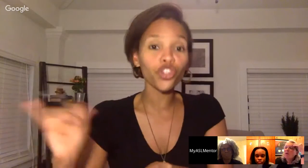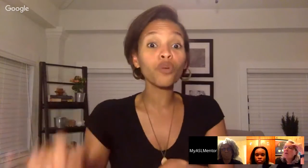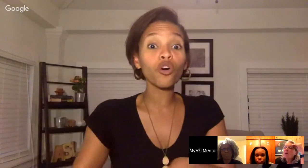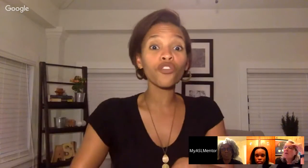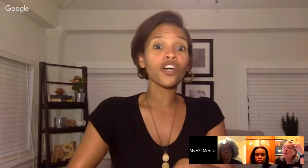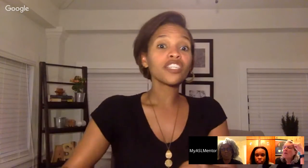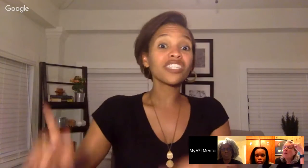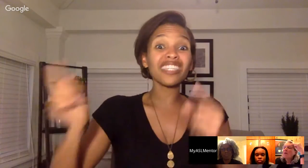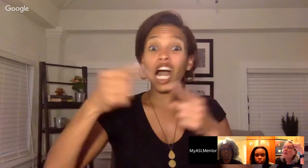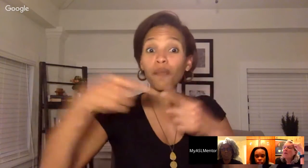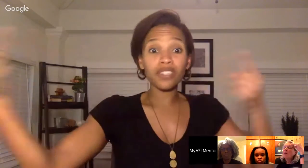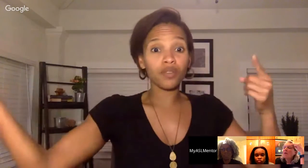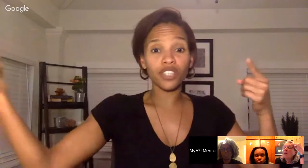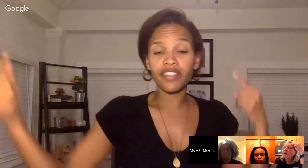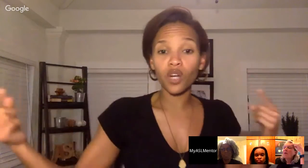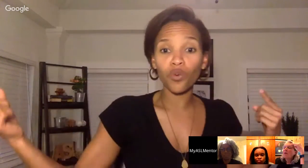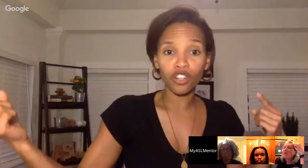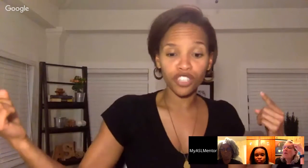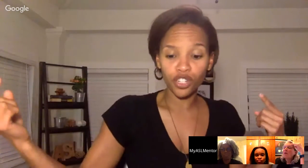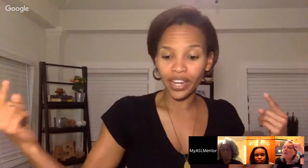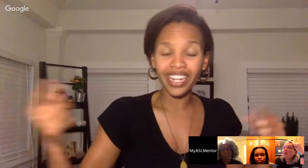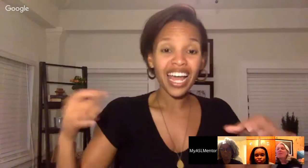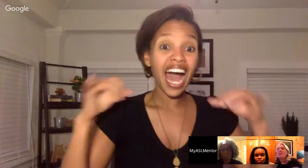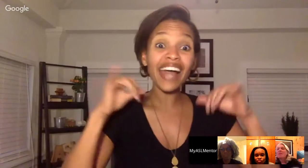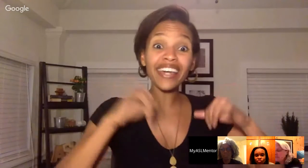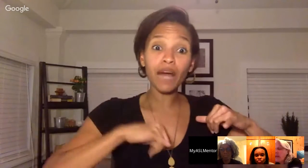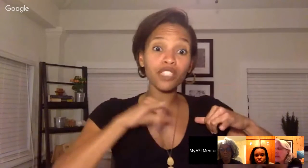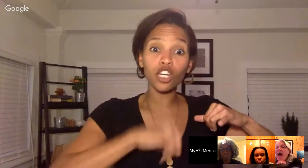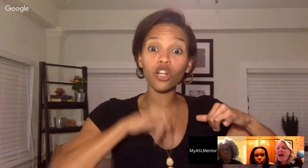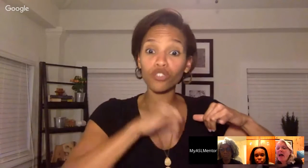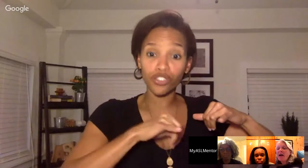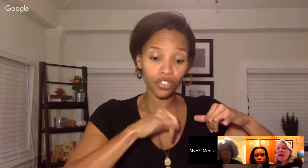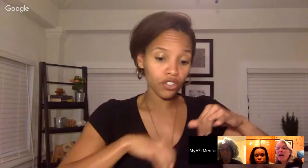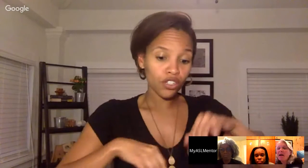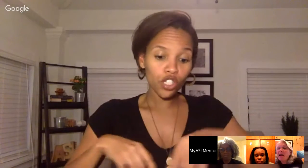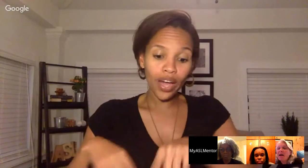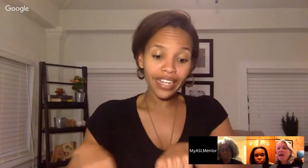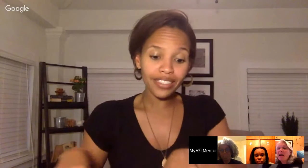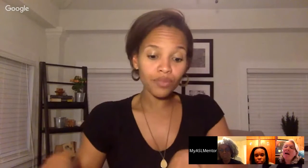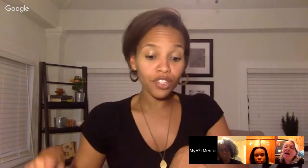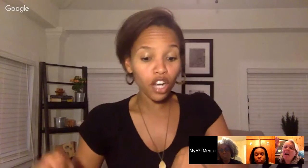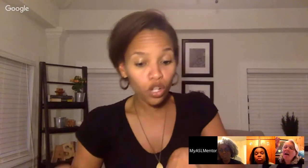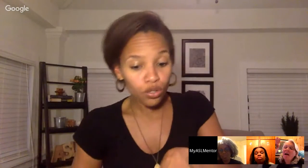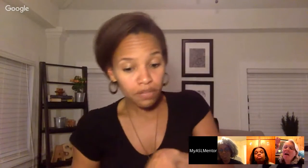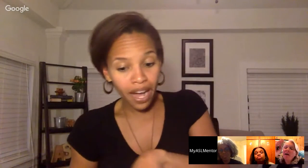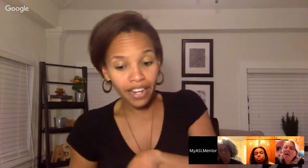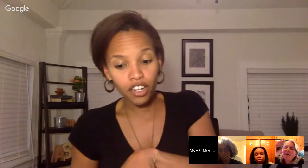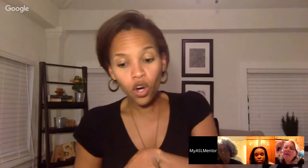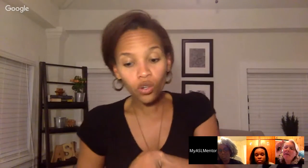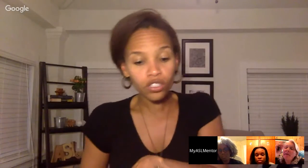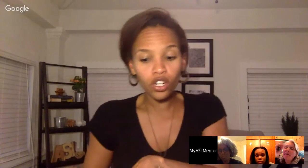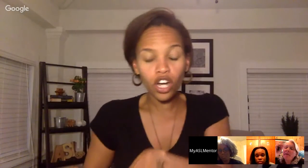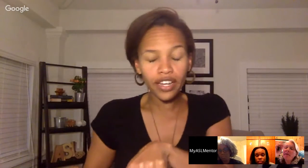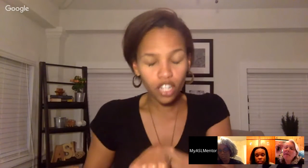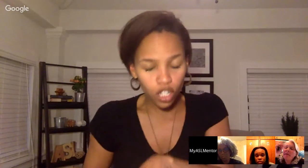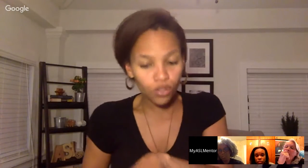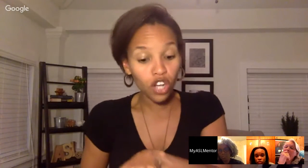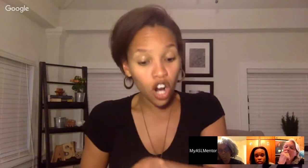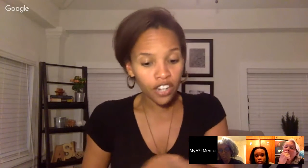you both did the opposite, which I think works really great. I kept it closer. So I did with a closed mind and a closed